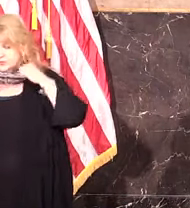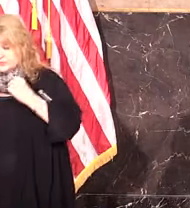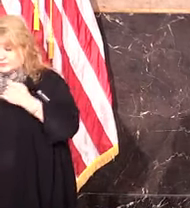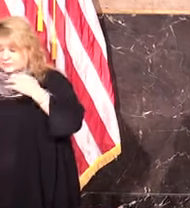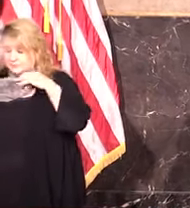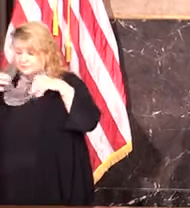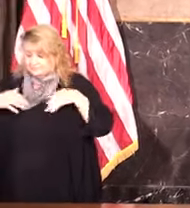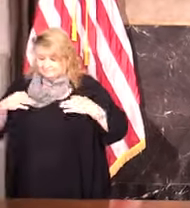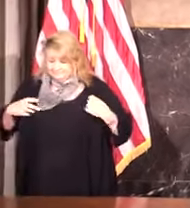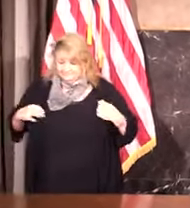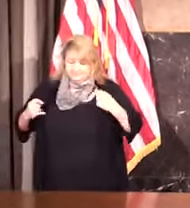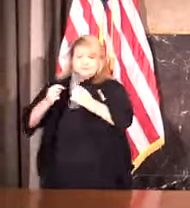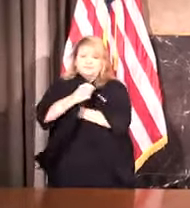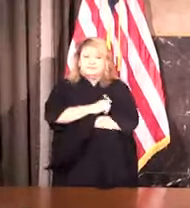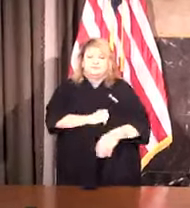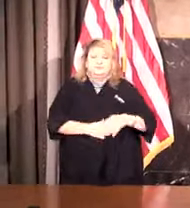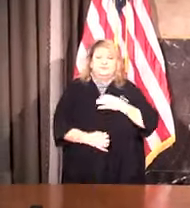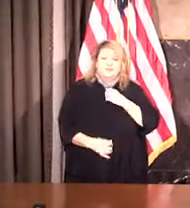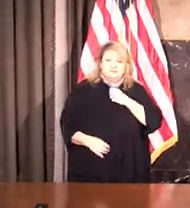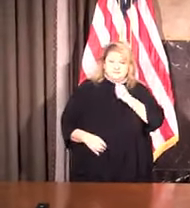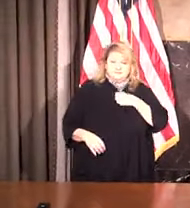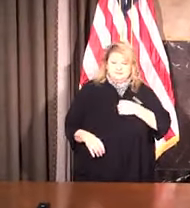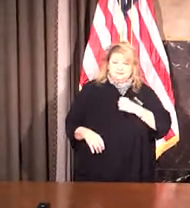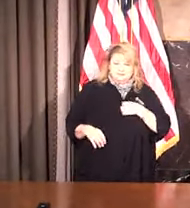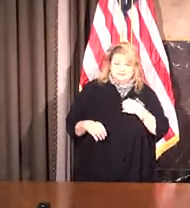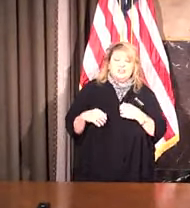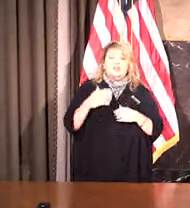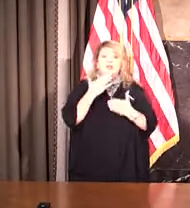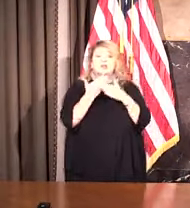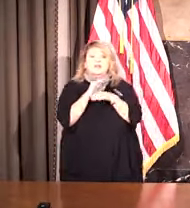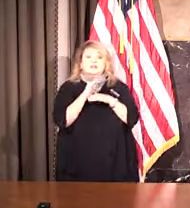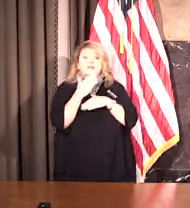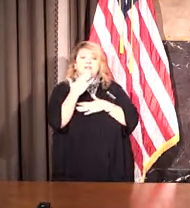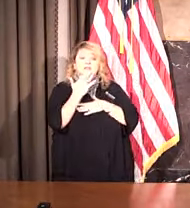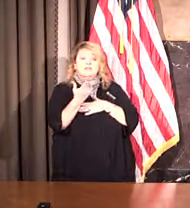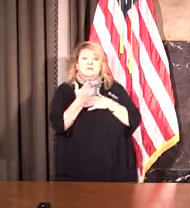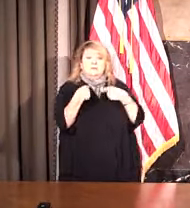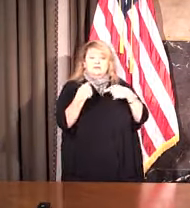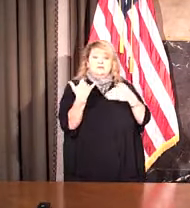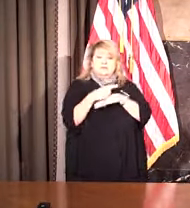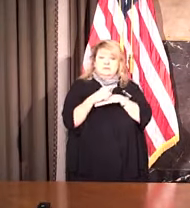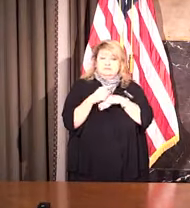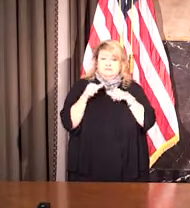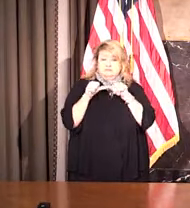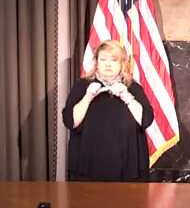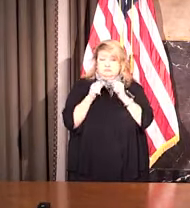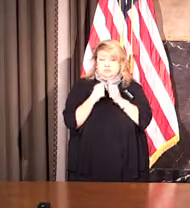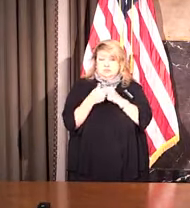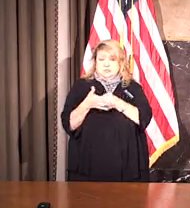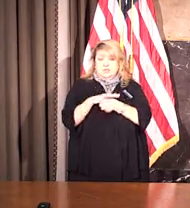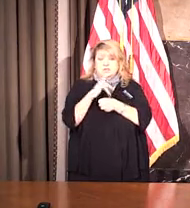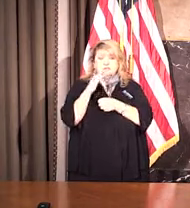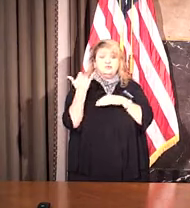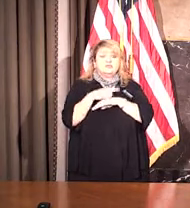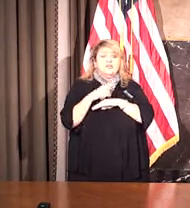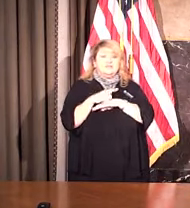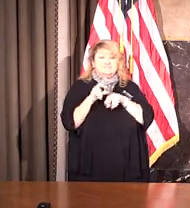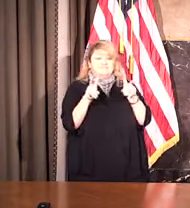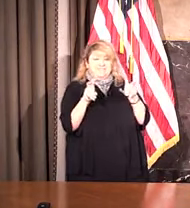Good afternoon, and thank you all for being here again today to continue coverage of the very important issues that we're facing